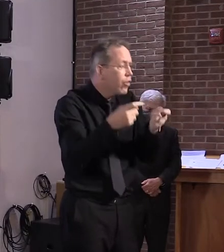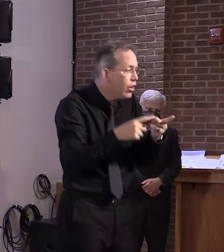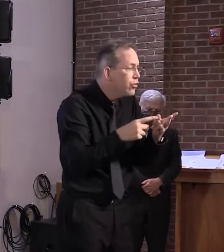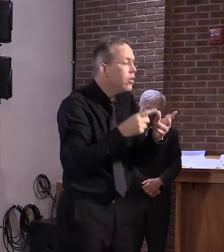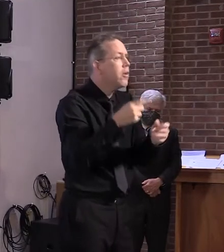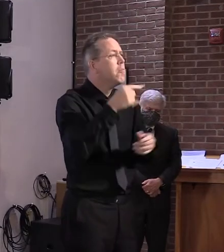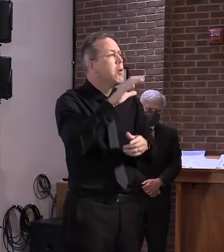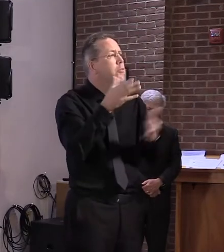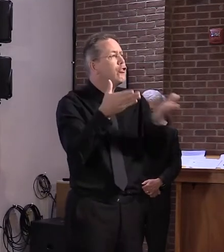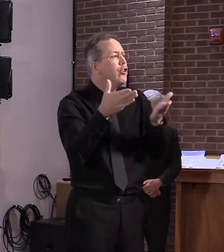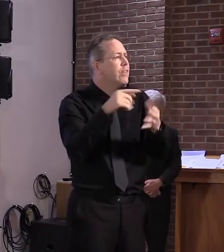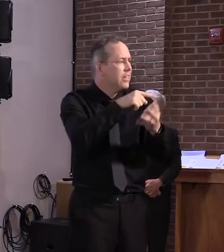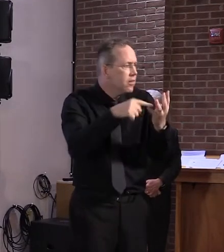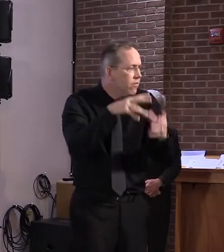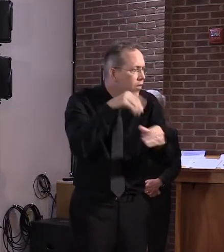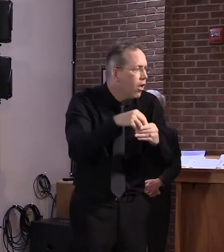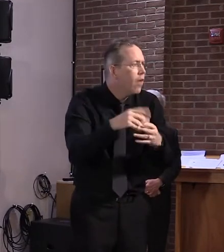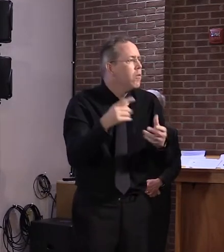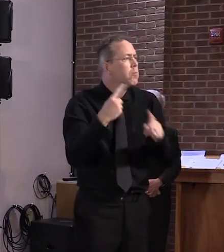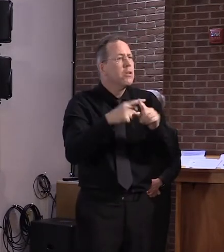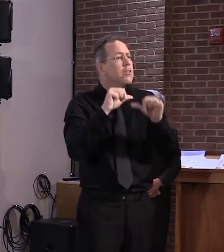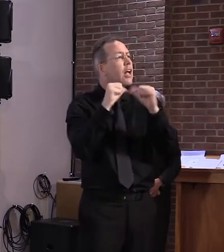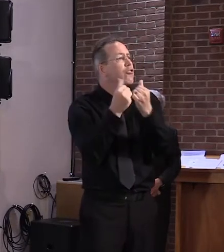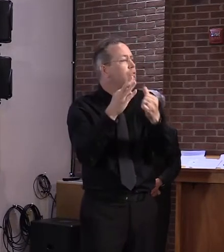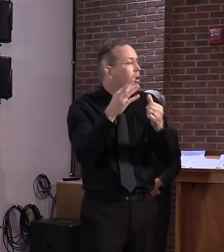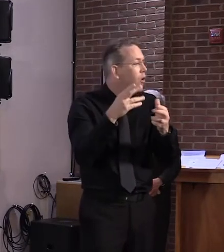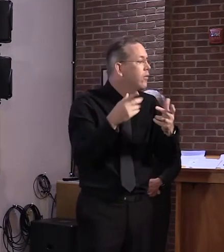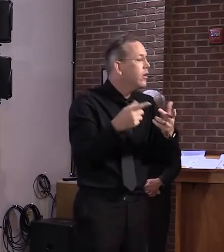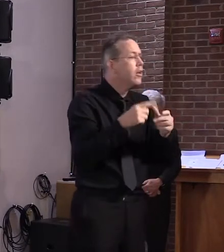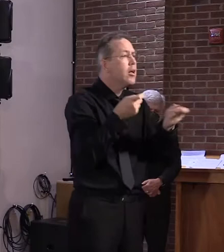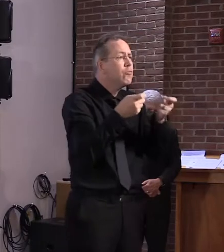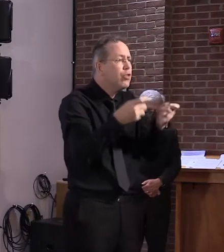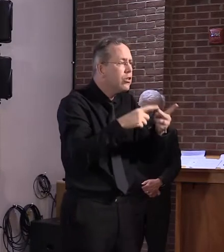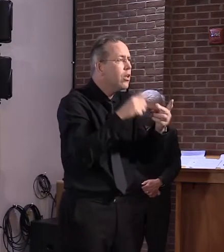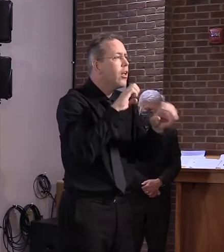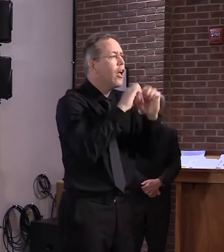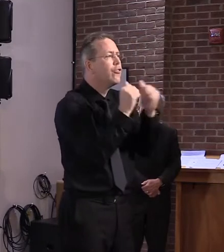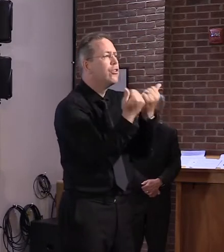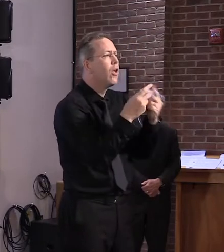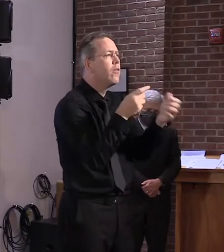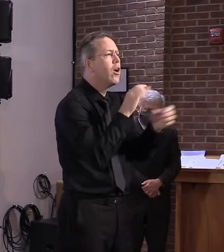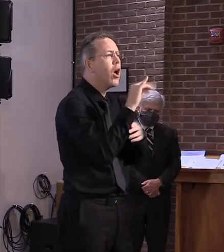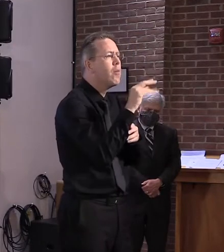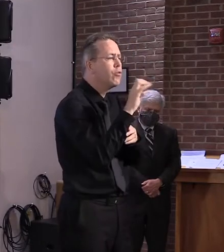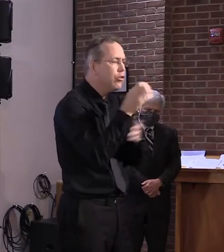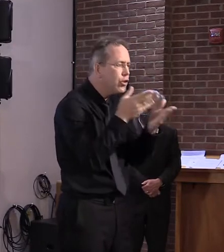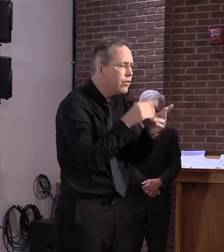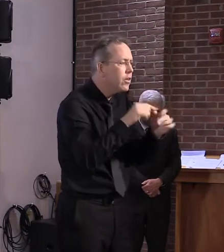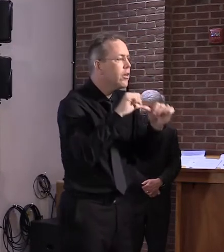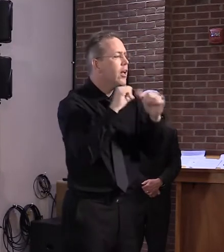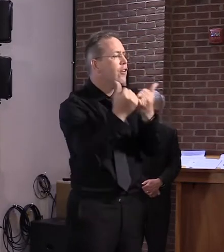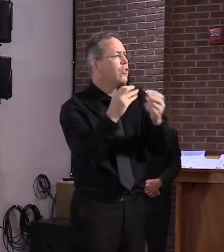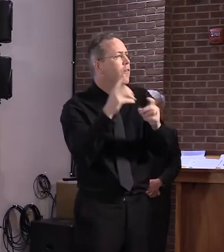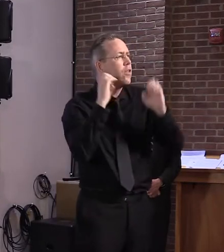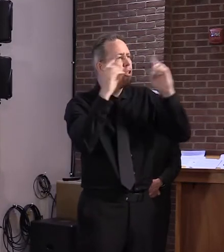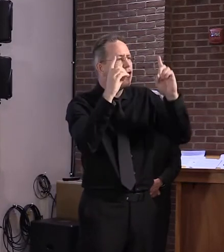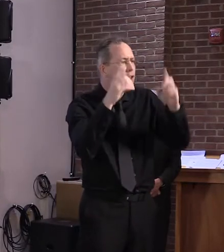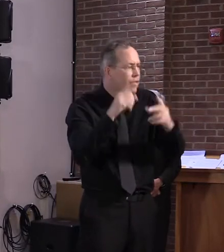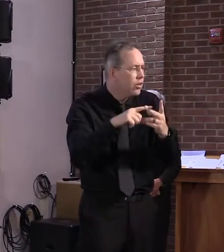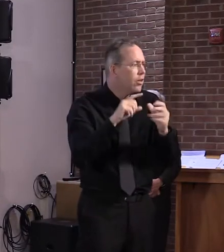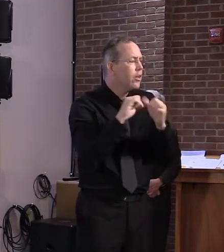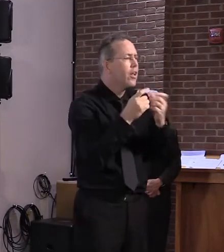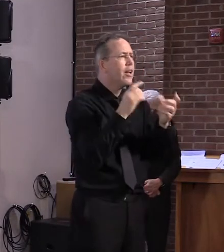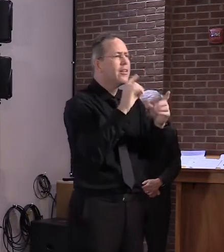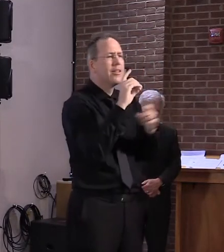as well as the agencies of administration, commerce, education, digital services, human services, transportation,